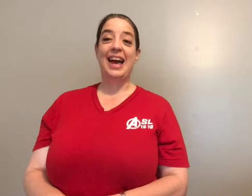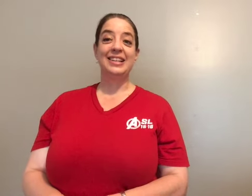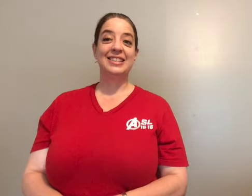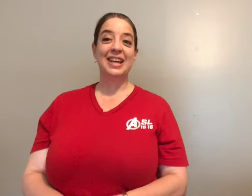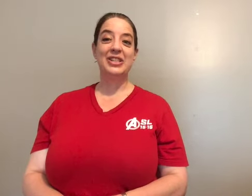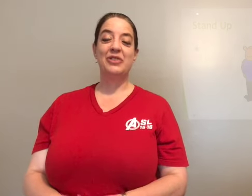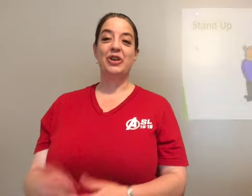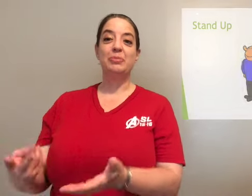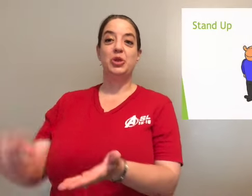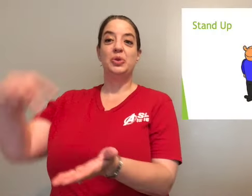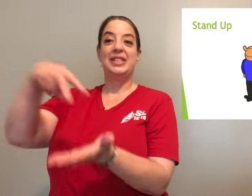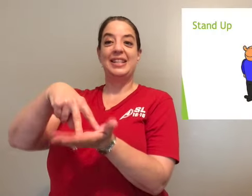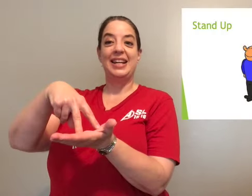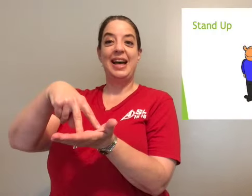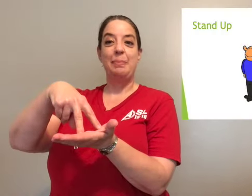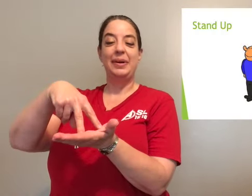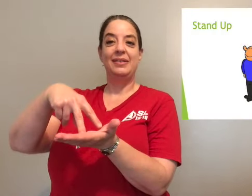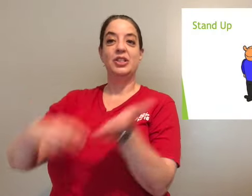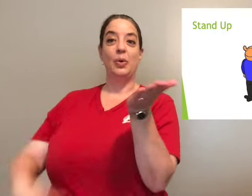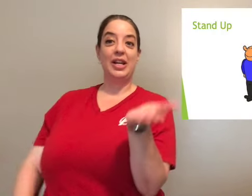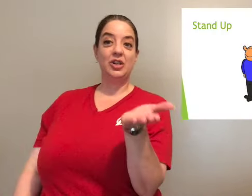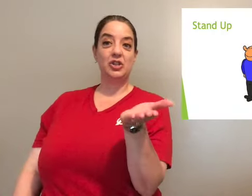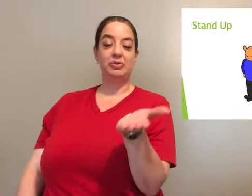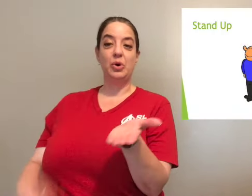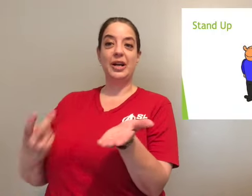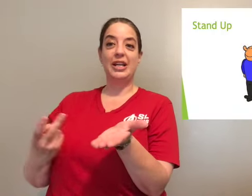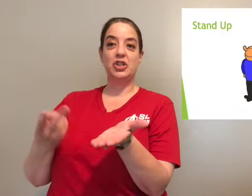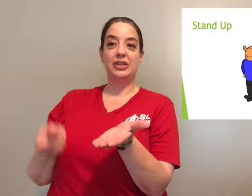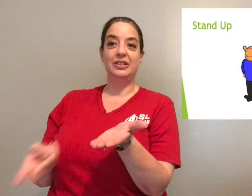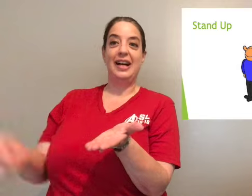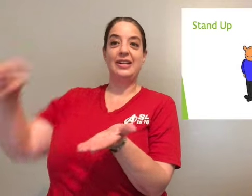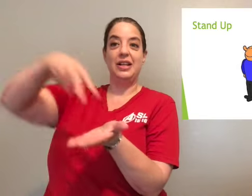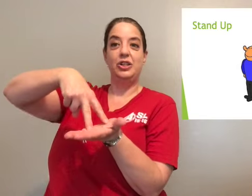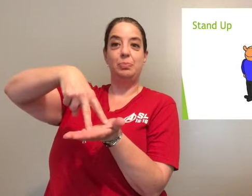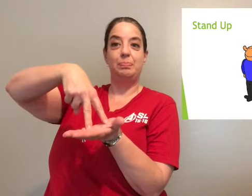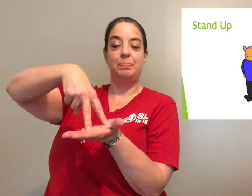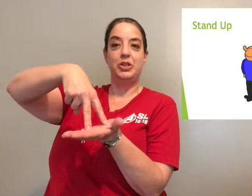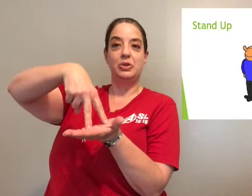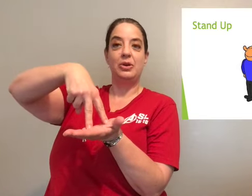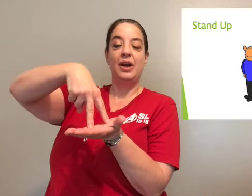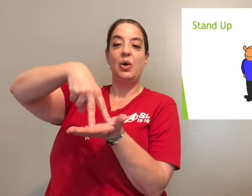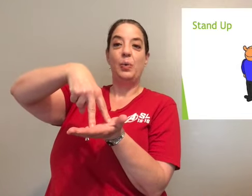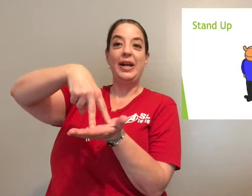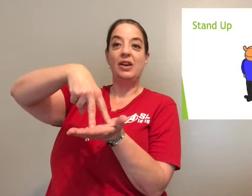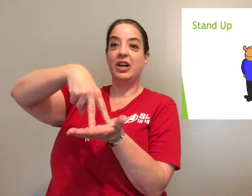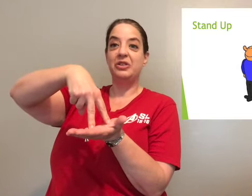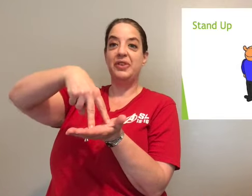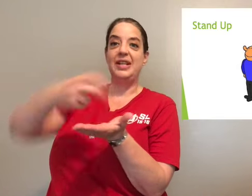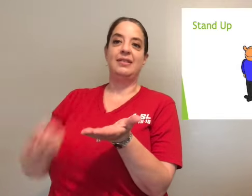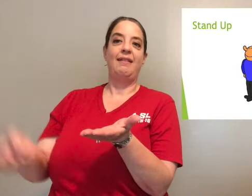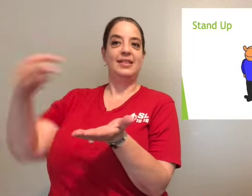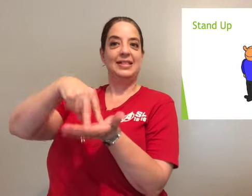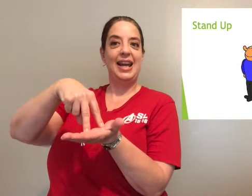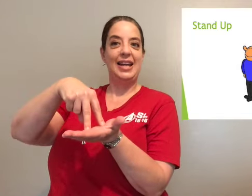Next is the verb to stand up. So here's the floor, here's your little legs, and you put your weight on your feet. Stand up.